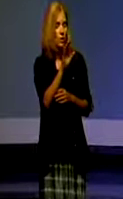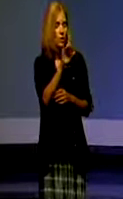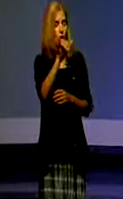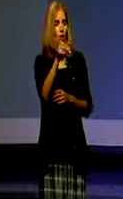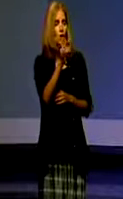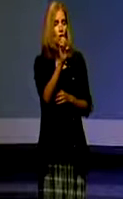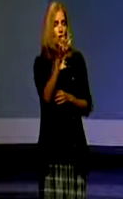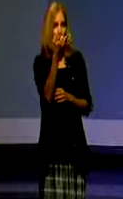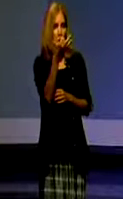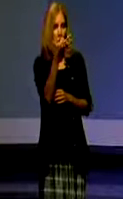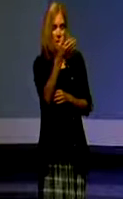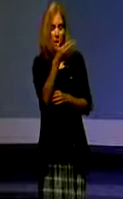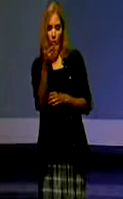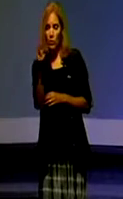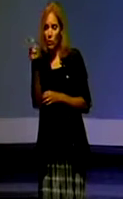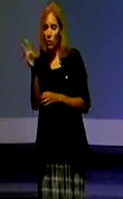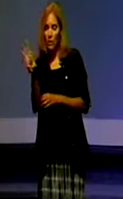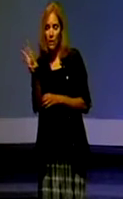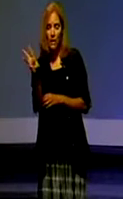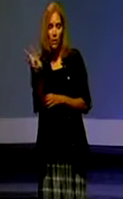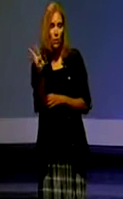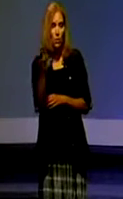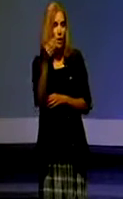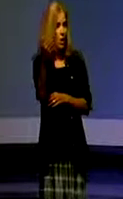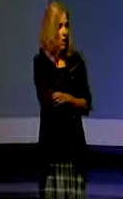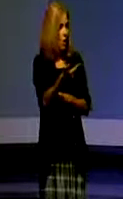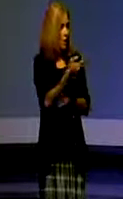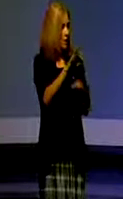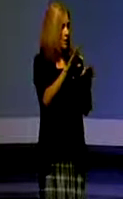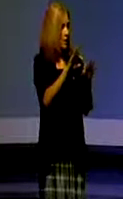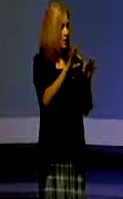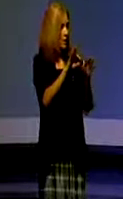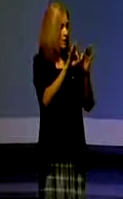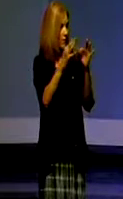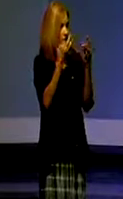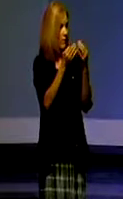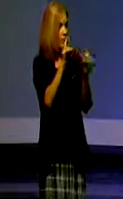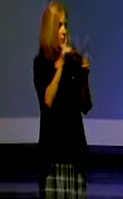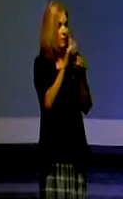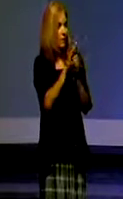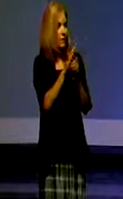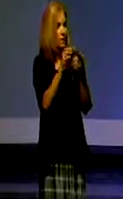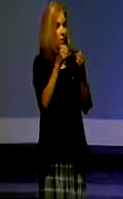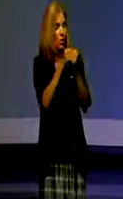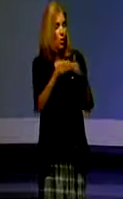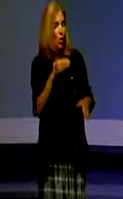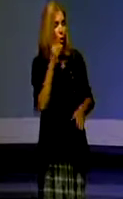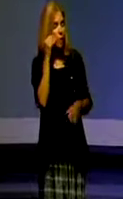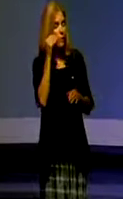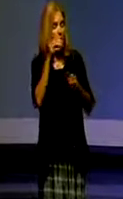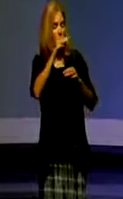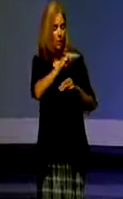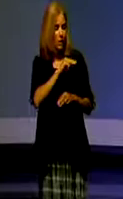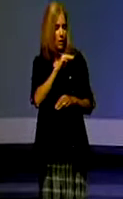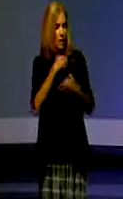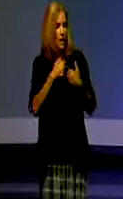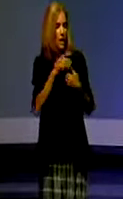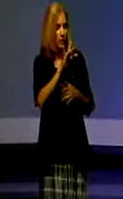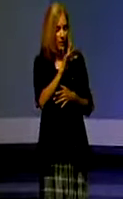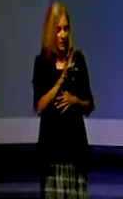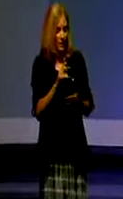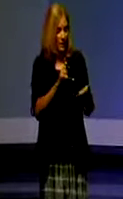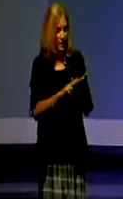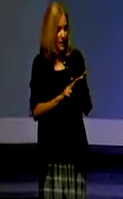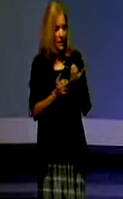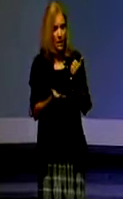June 19th through the 26th. We are hosting Family Promise Homeless Ministry, and we have spots available to